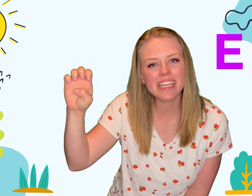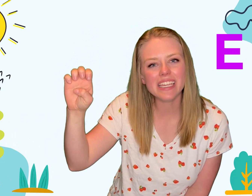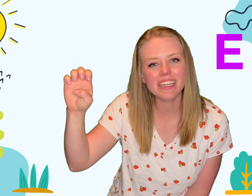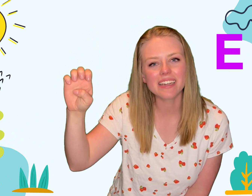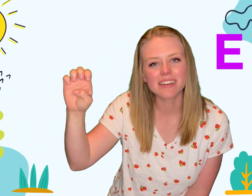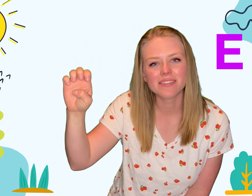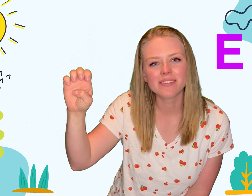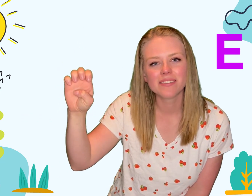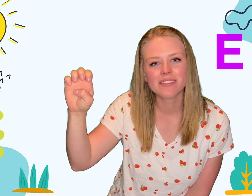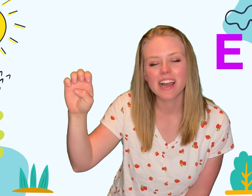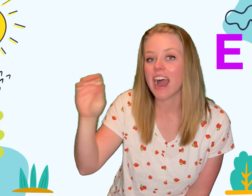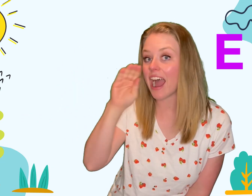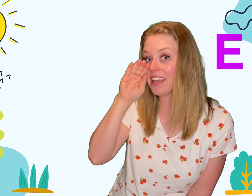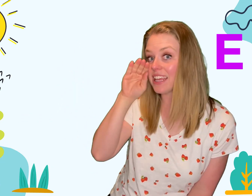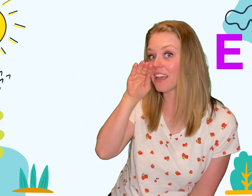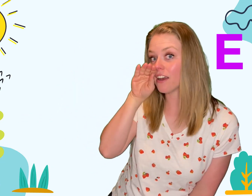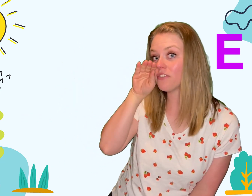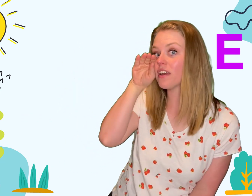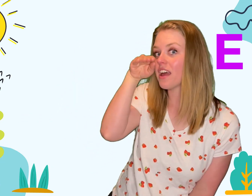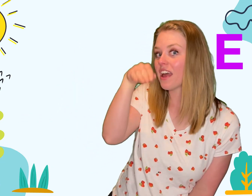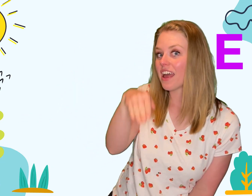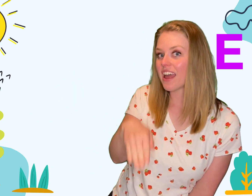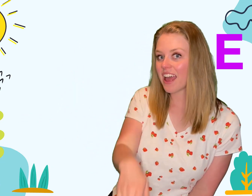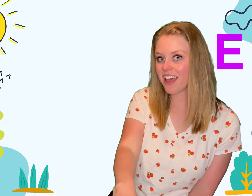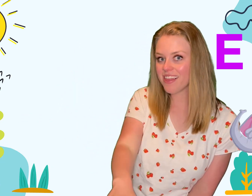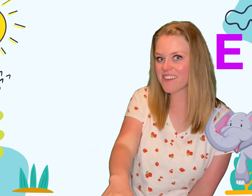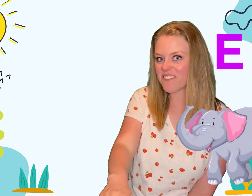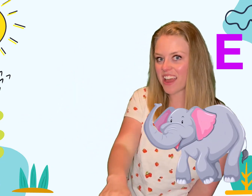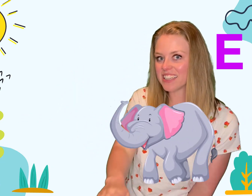E? I think of elephant.